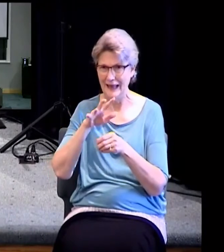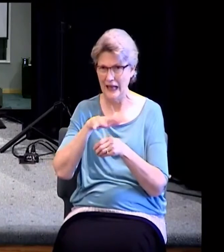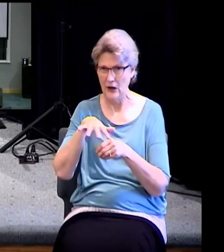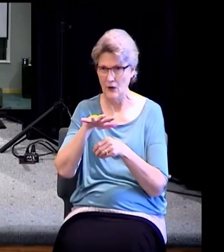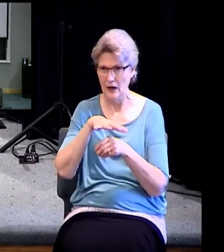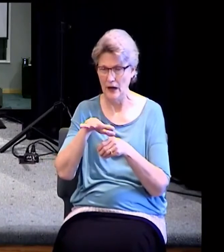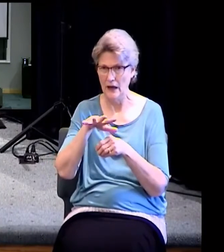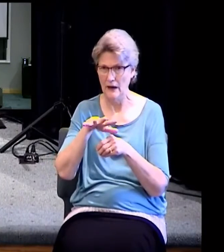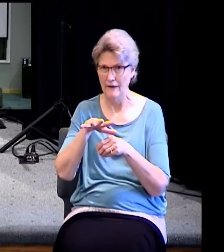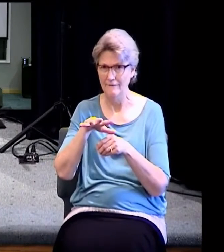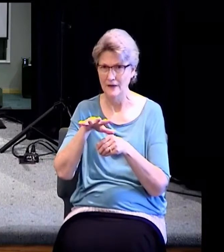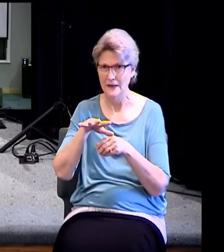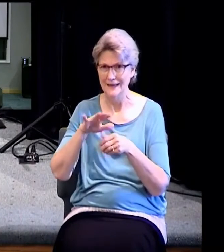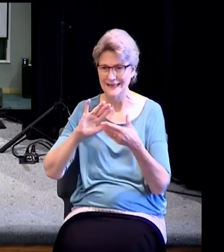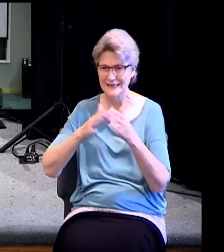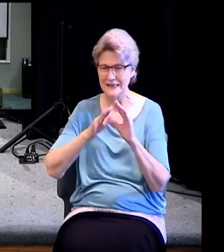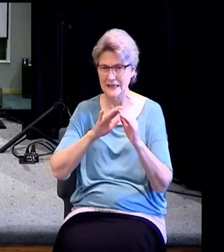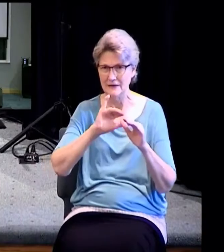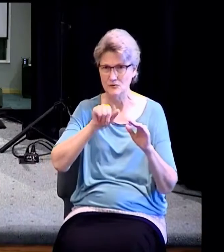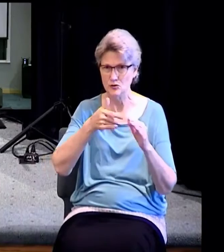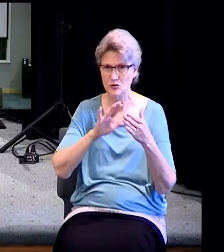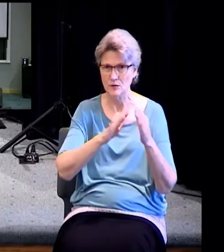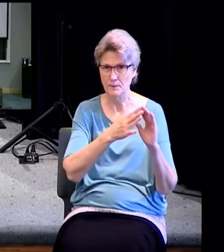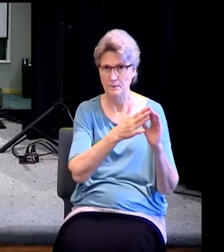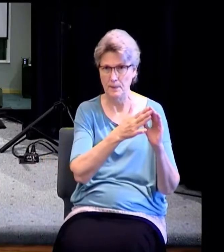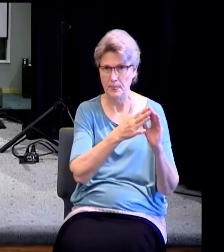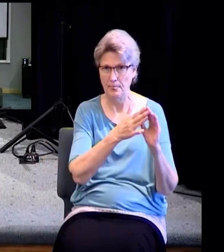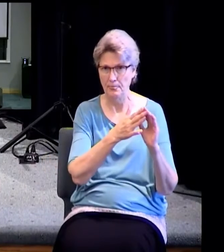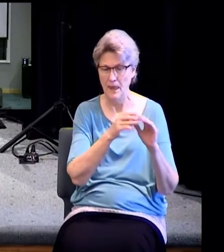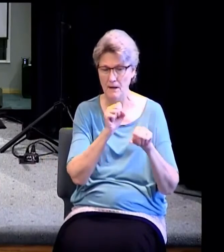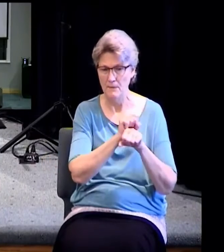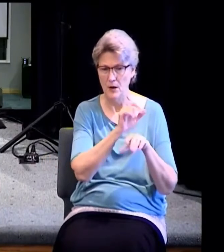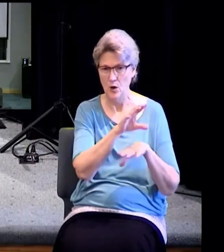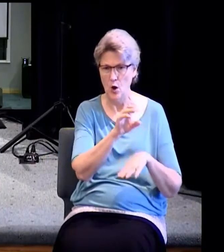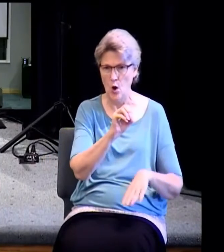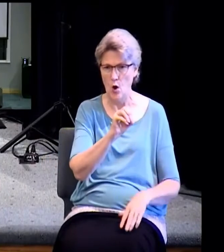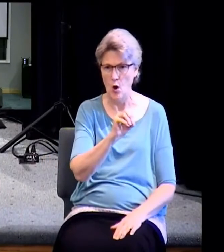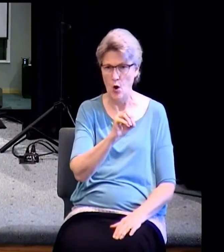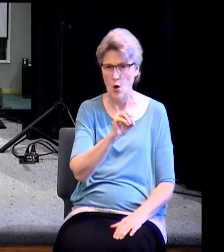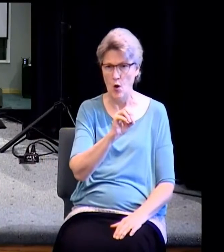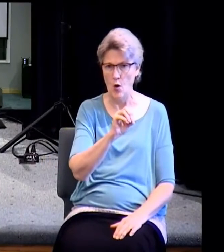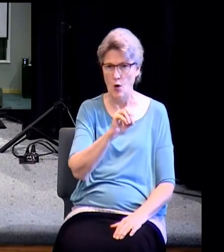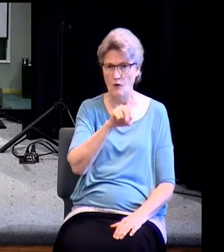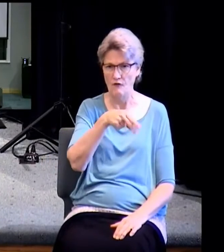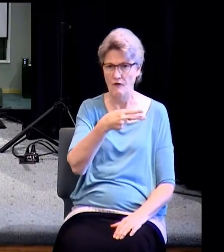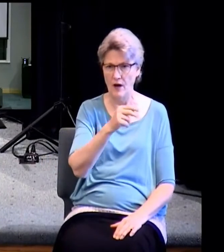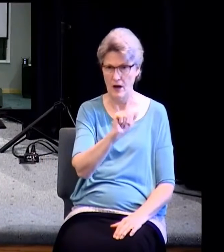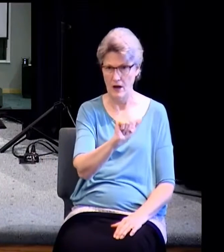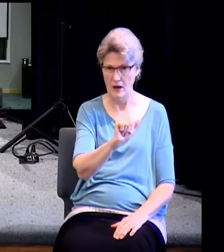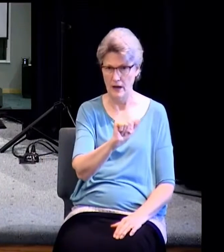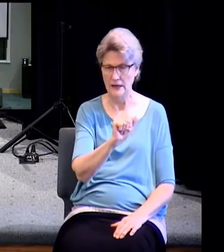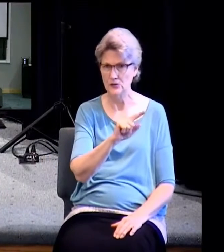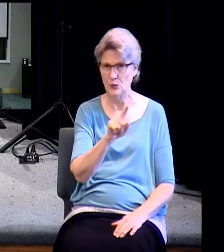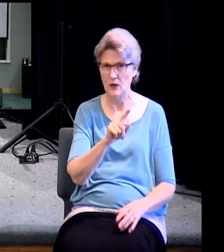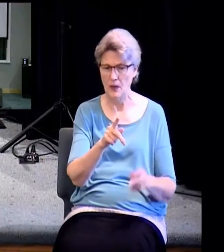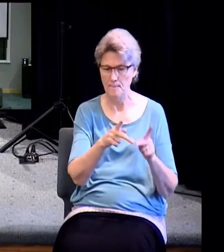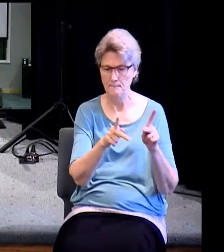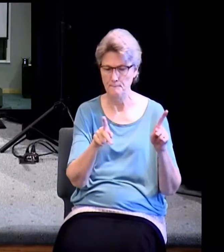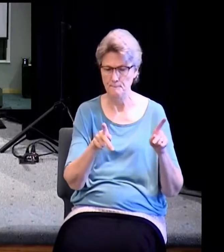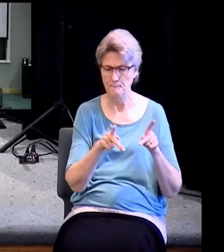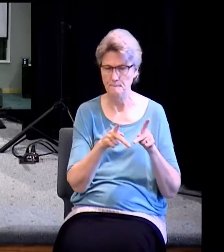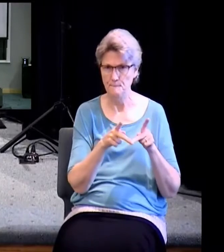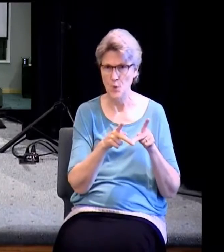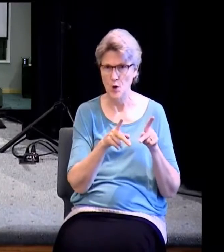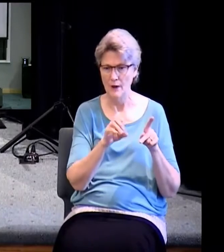city. Mount Ophel is where the Pool of Siloam was. It symbolizes cleansing, according to 2 Chronicles